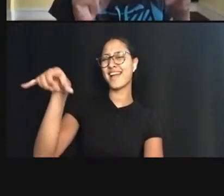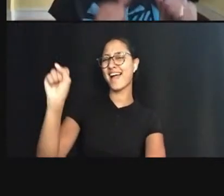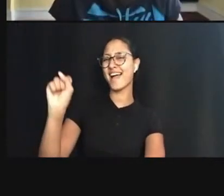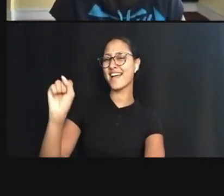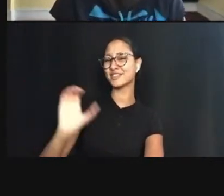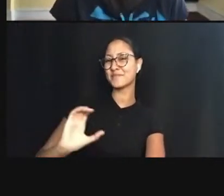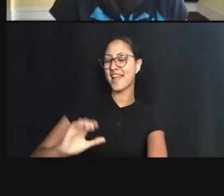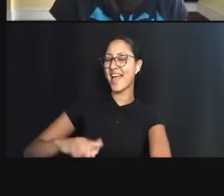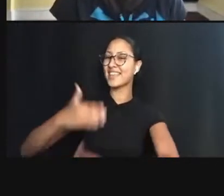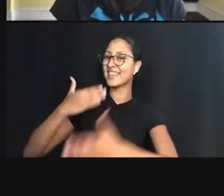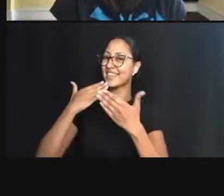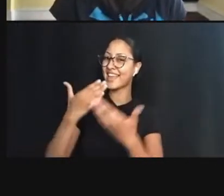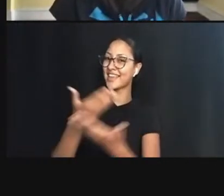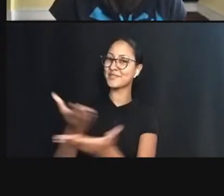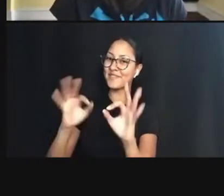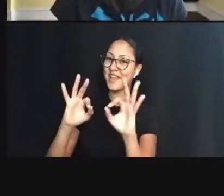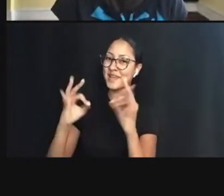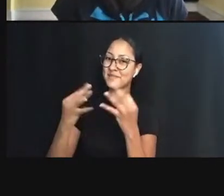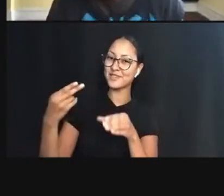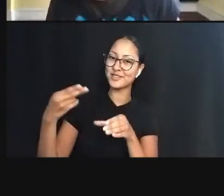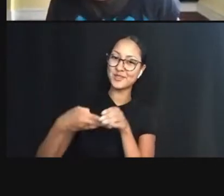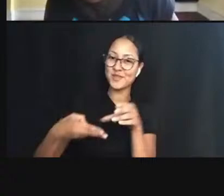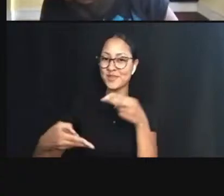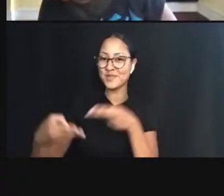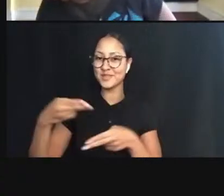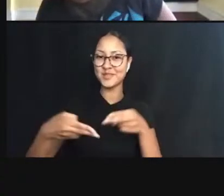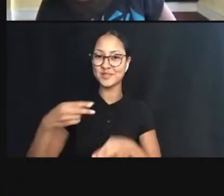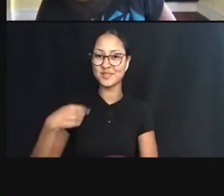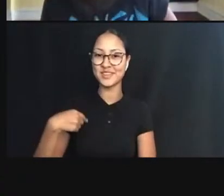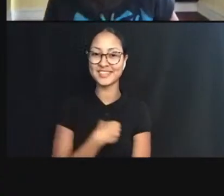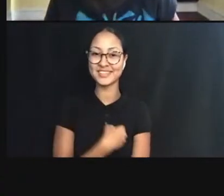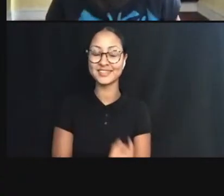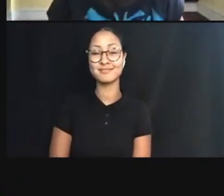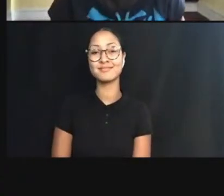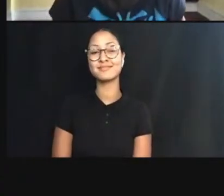family. Go on out there, be active.